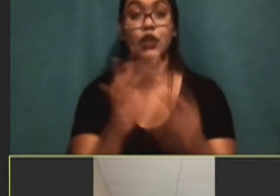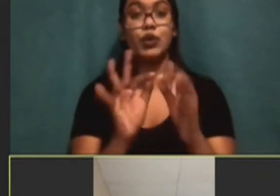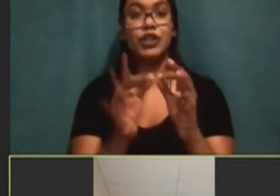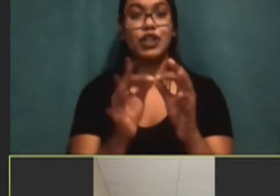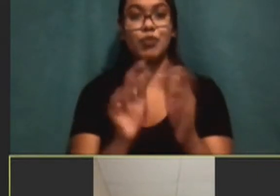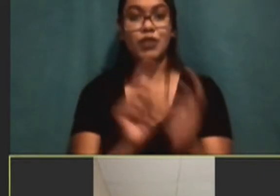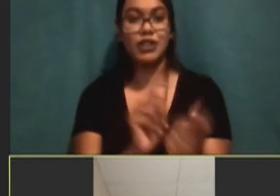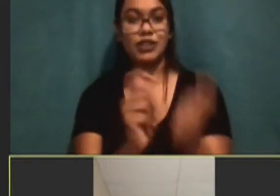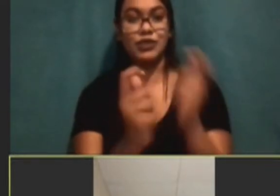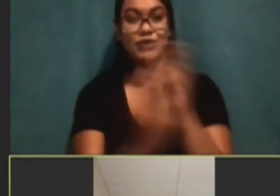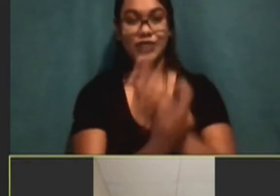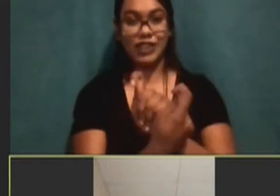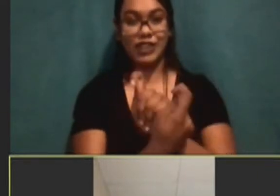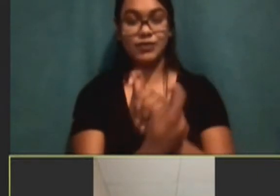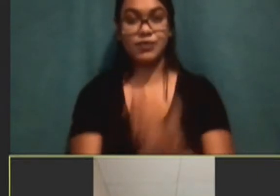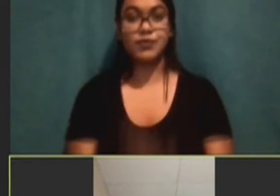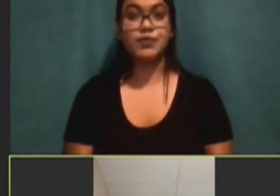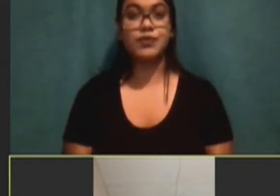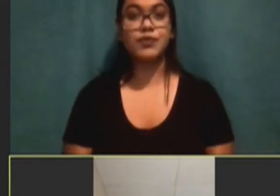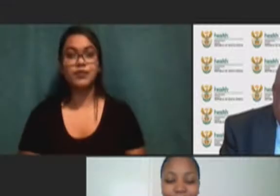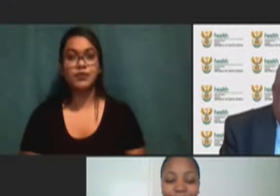Thank you, Dr. Crisp.